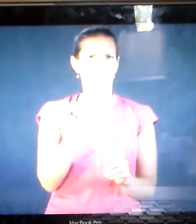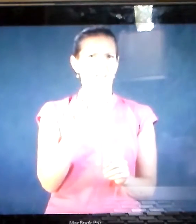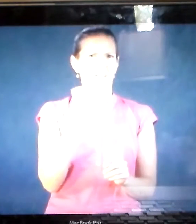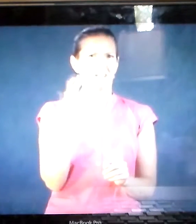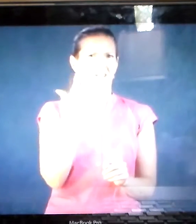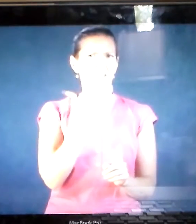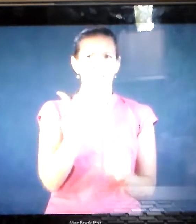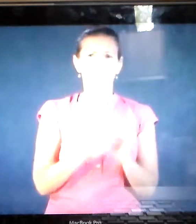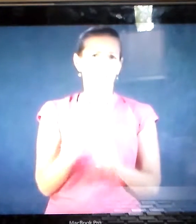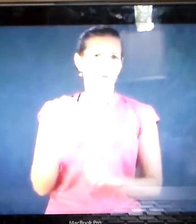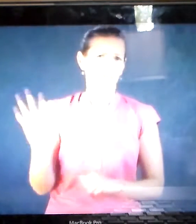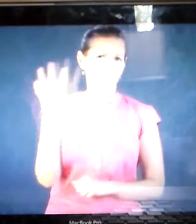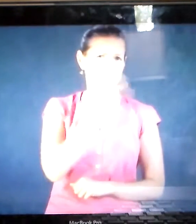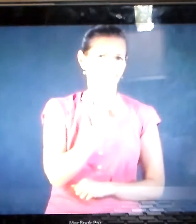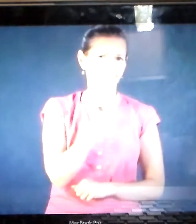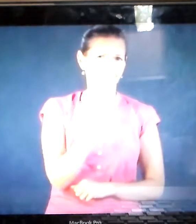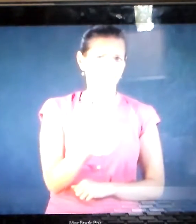had about 12 students that were deaf.